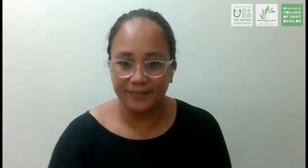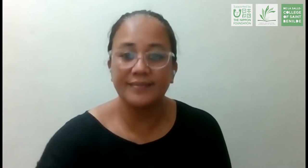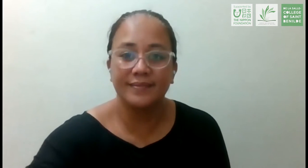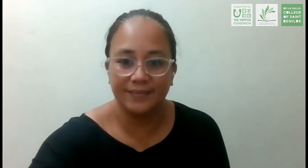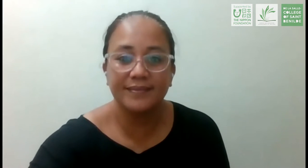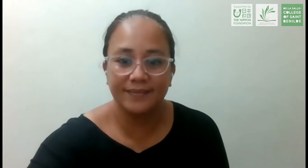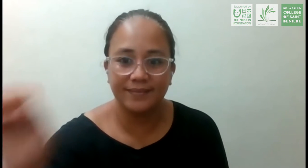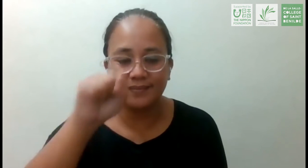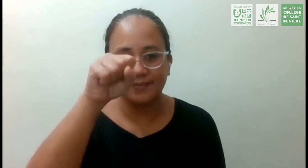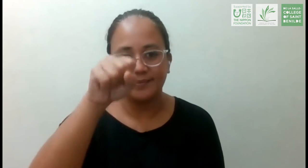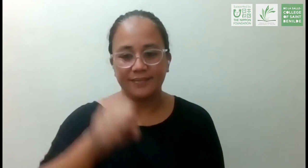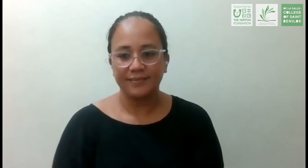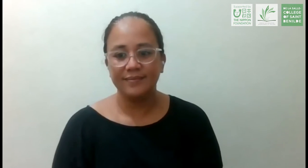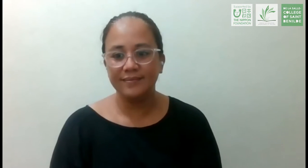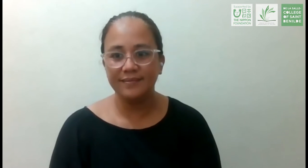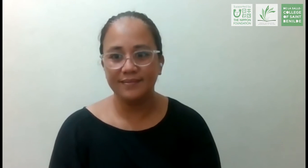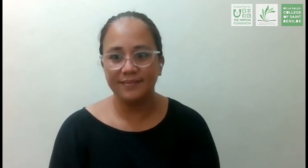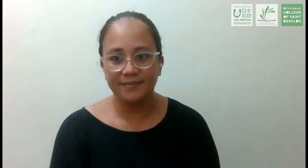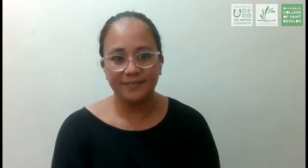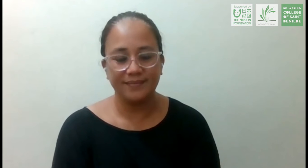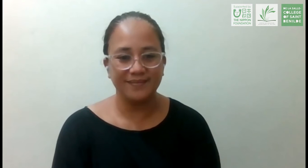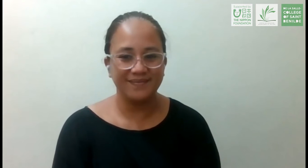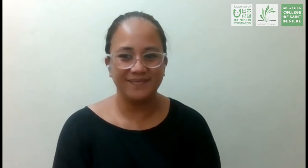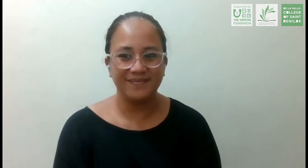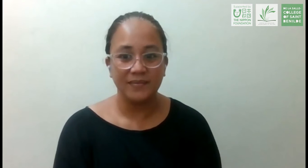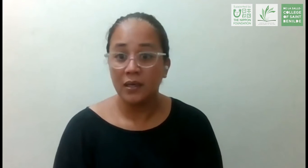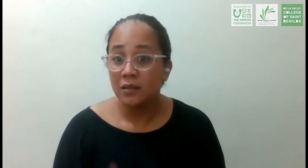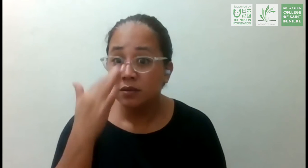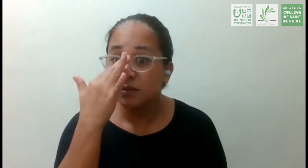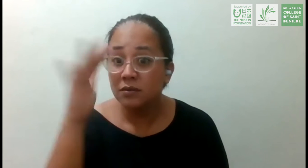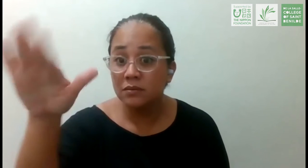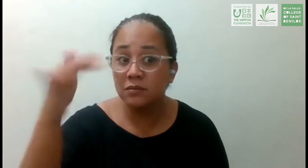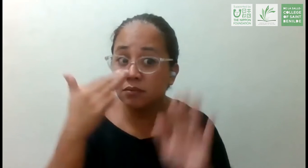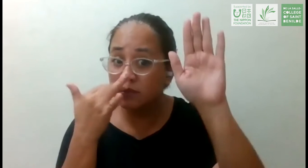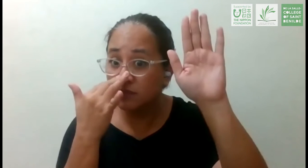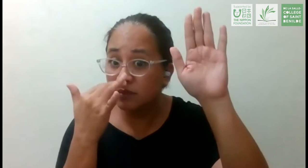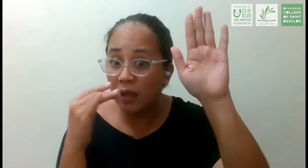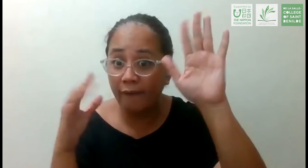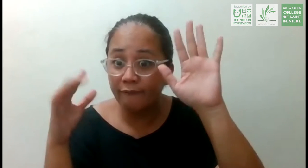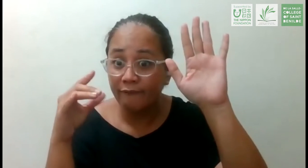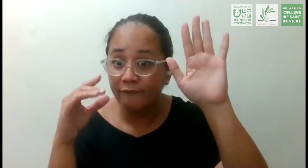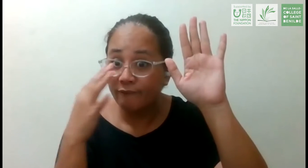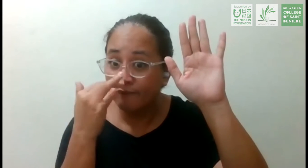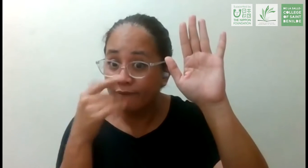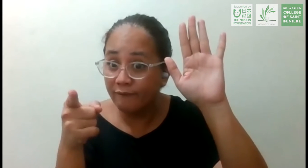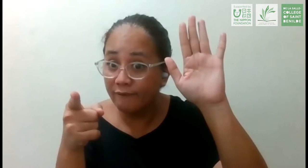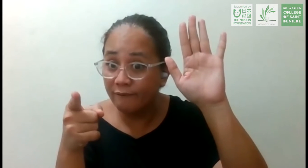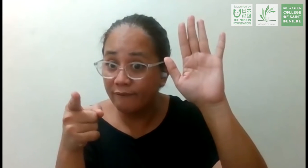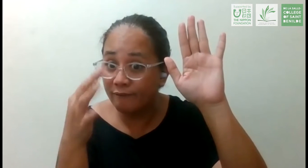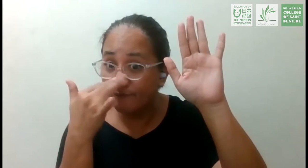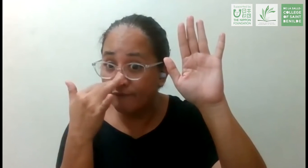Yeah. Okay. So Nat, did you have one more comment or?